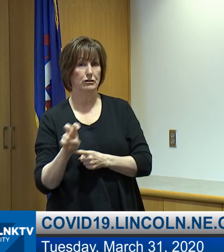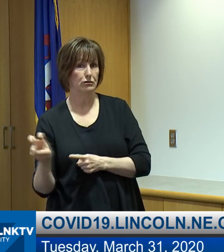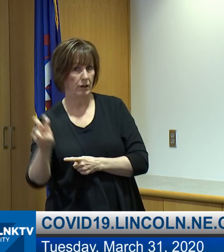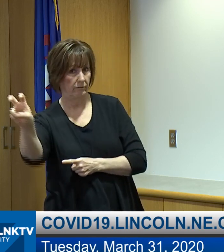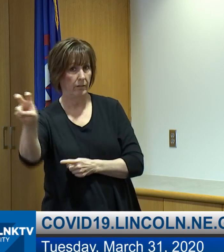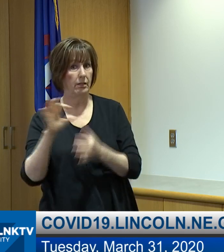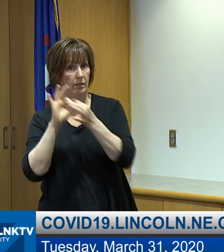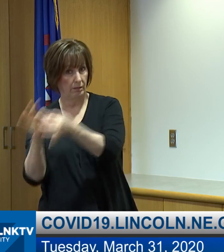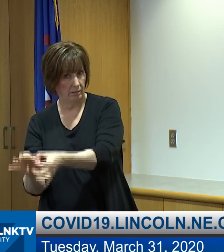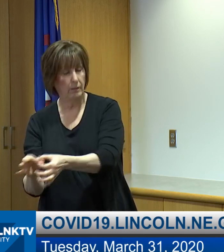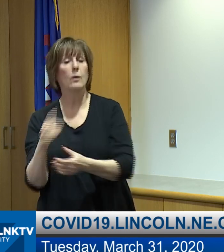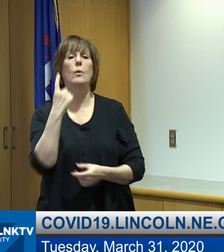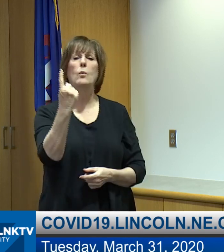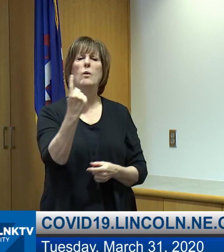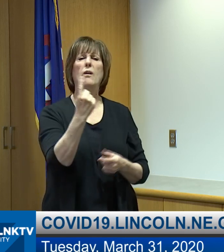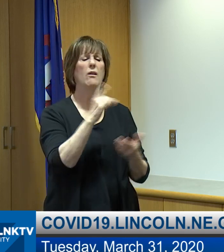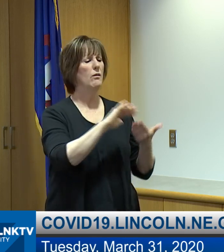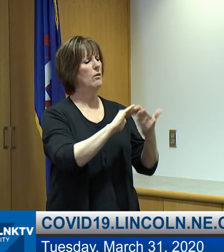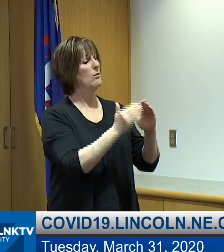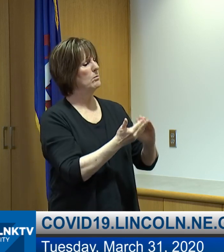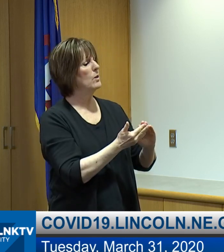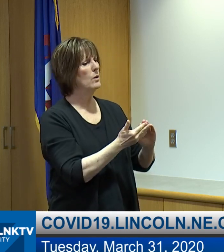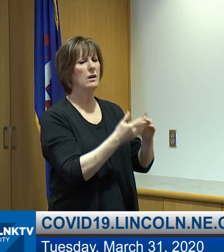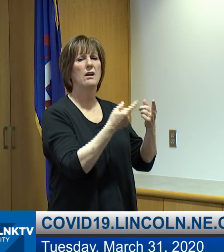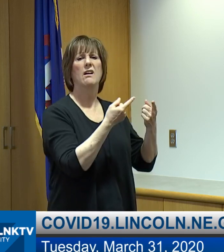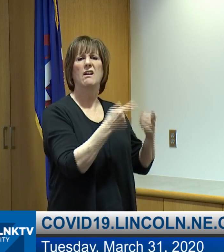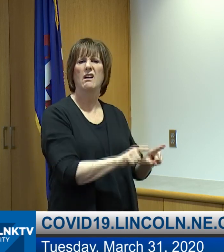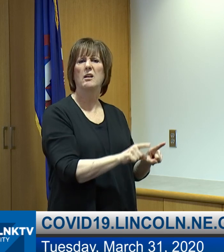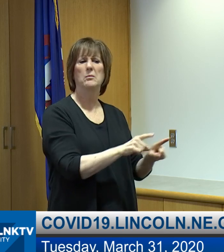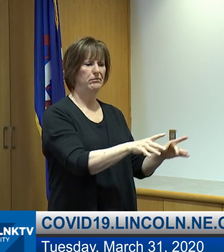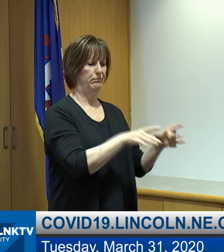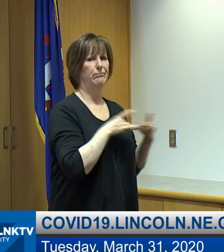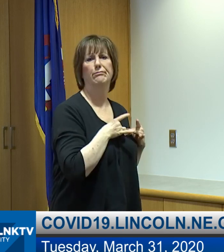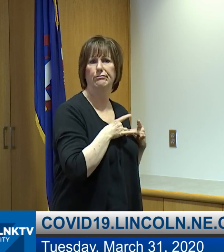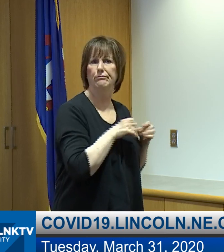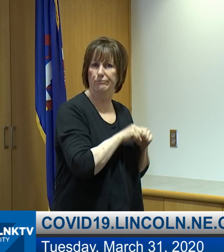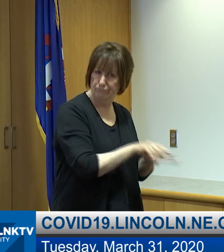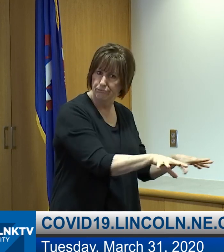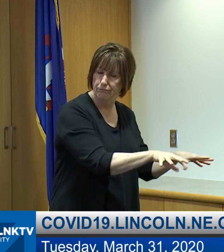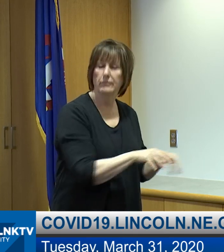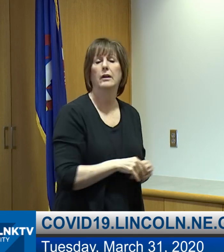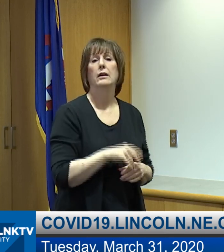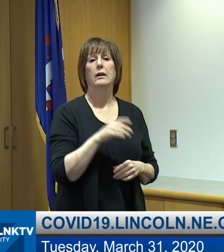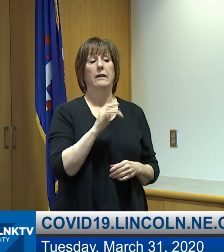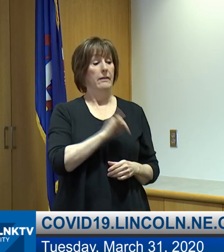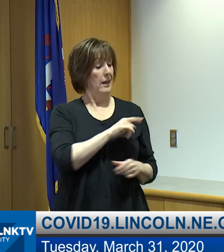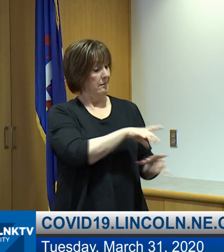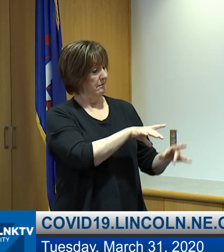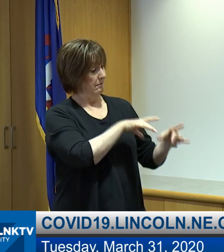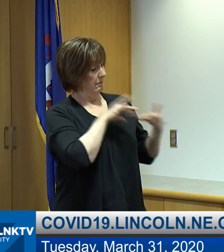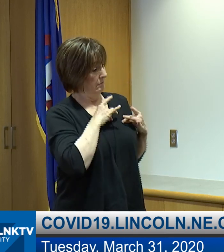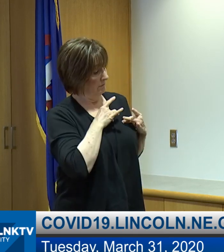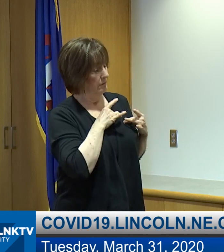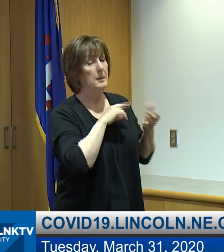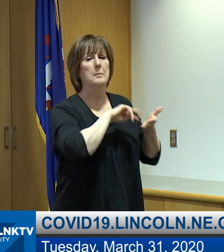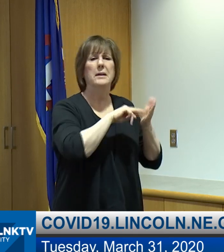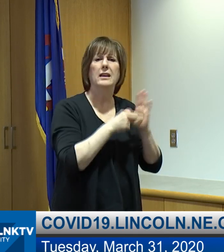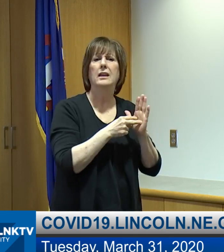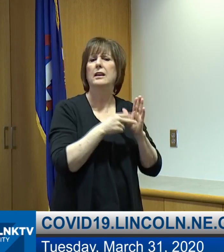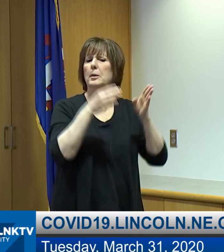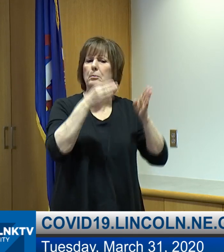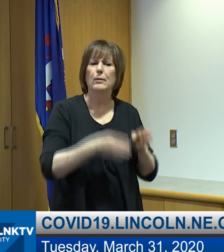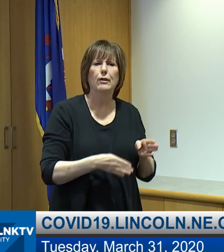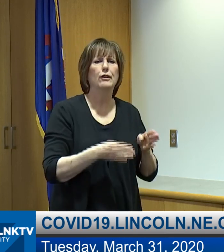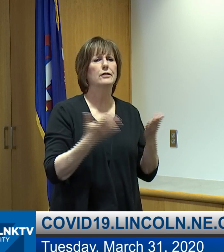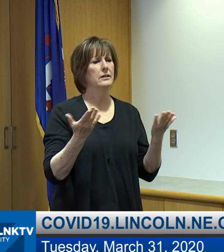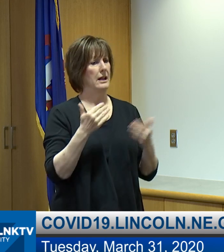travel-related, and 1 is community-acquired, or sometimes referred to as community spread. Again, the community-acquired case definition refers to an individual